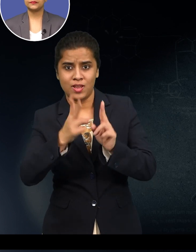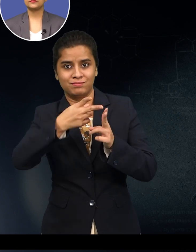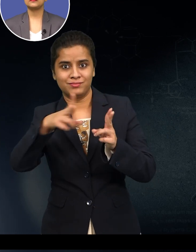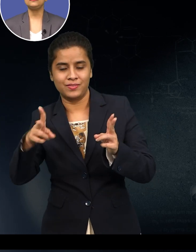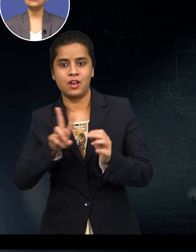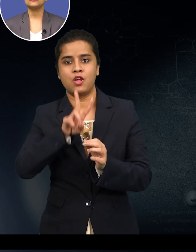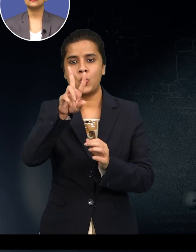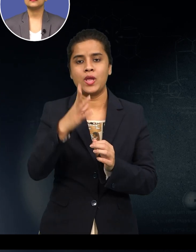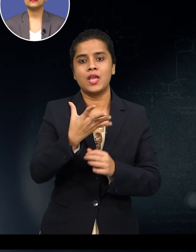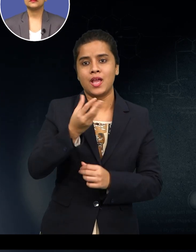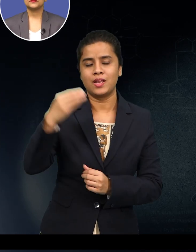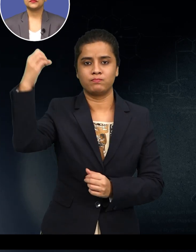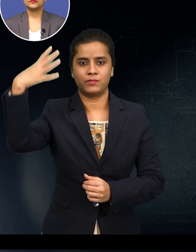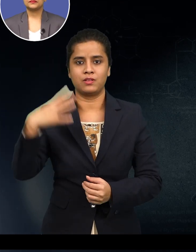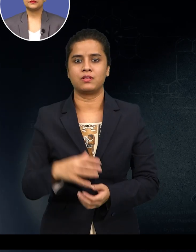current.